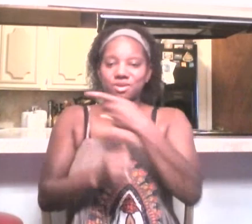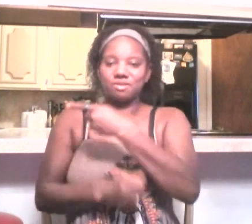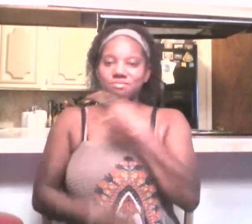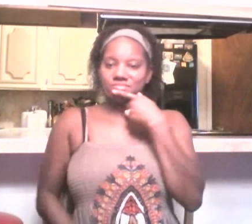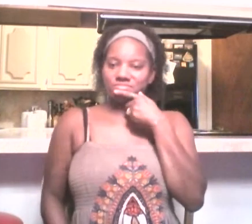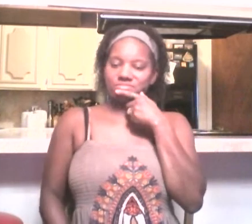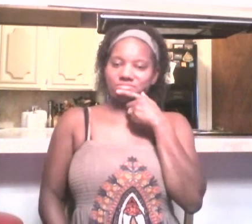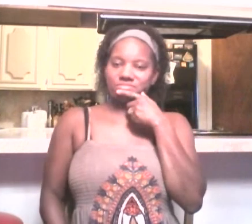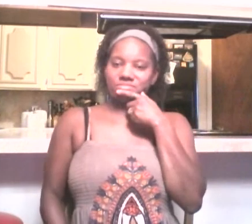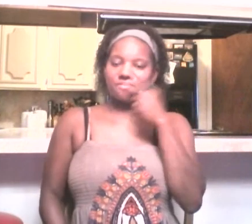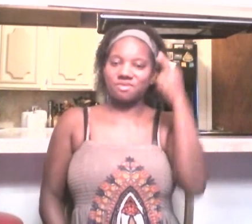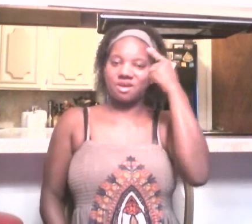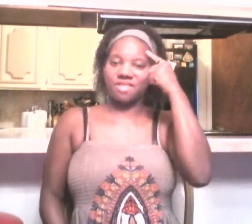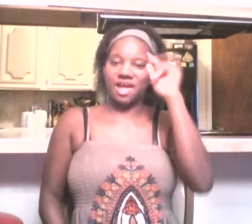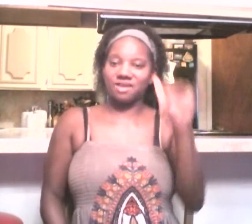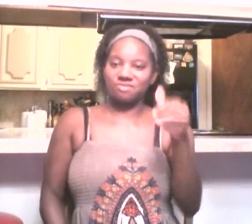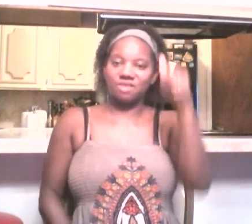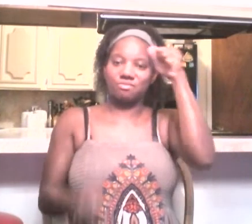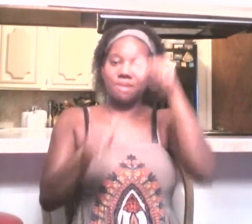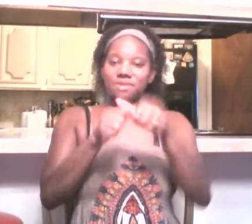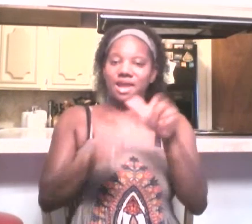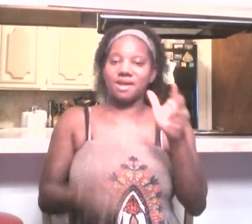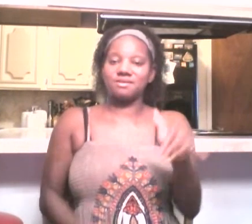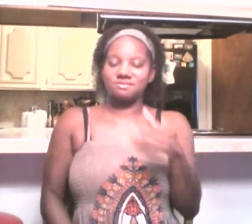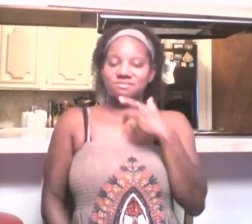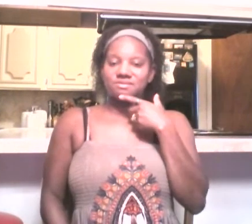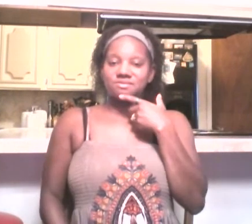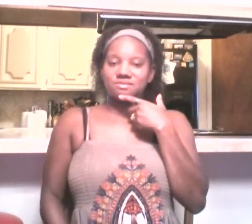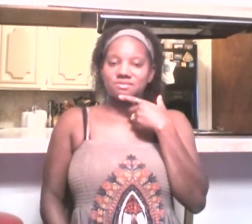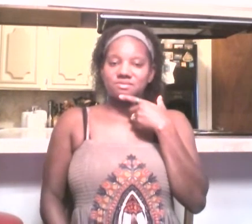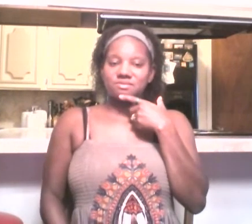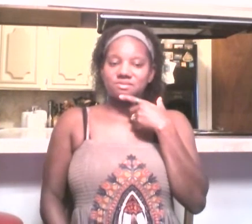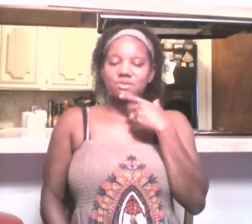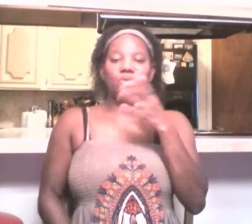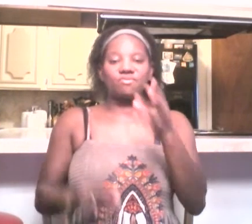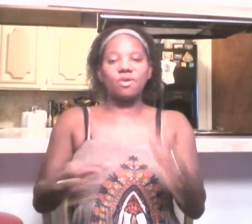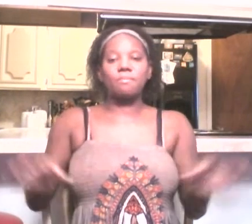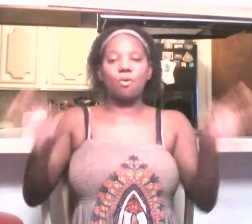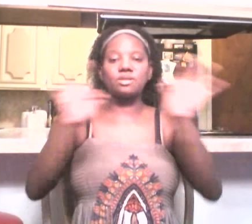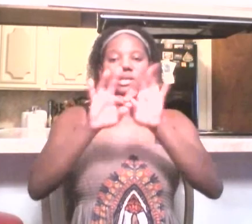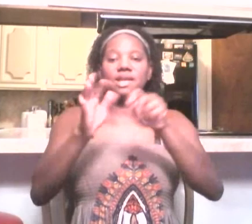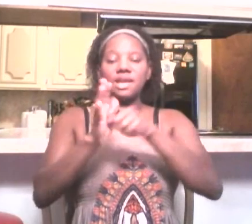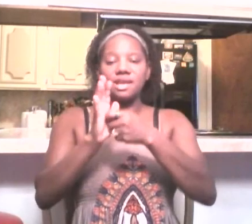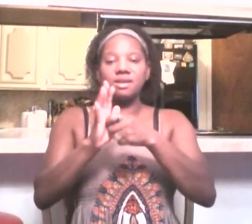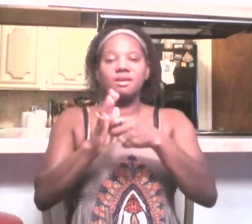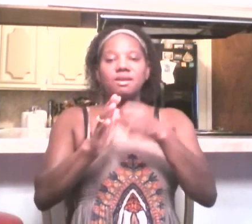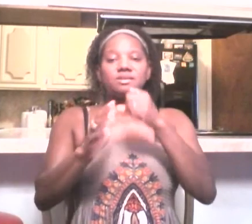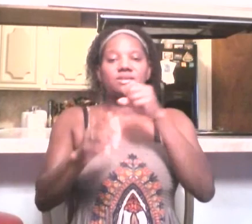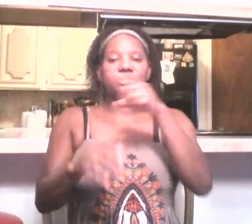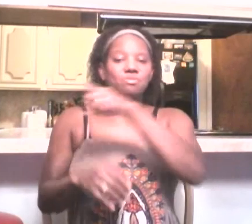you. Think about that, you gotta remember that. So it's very important key that you